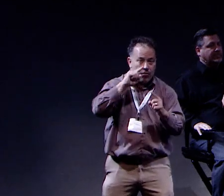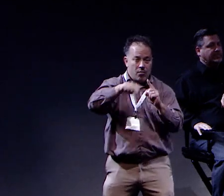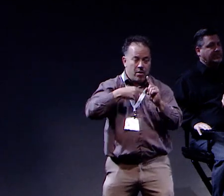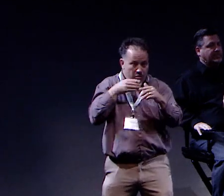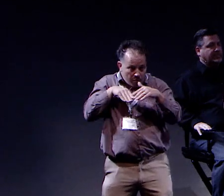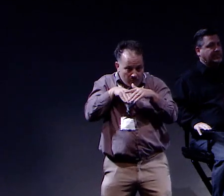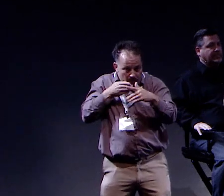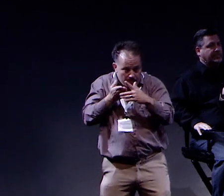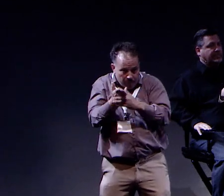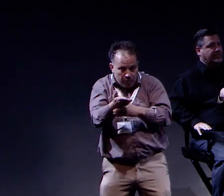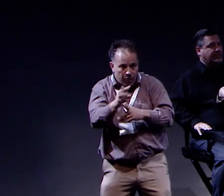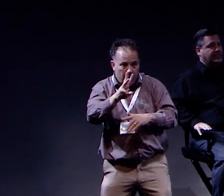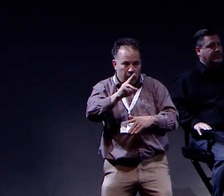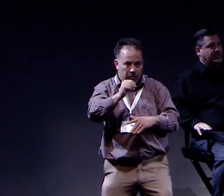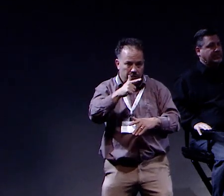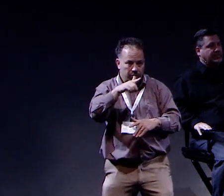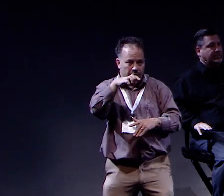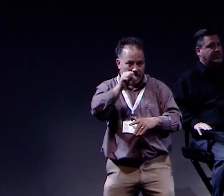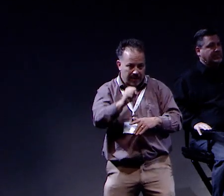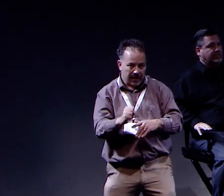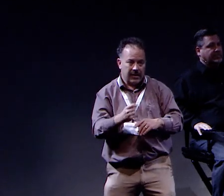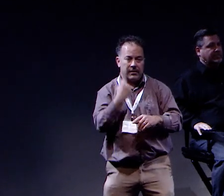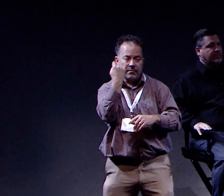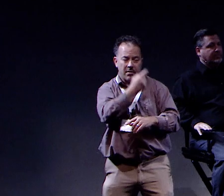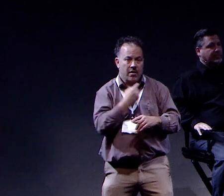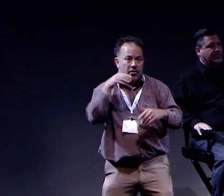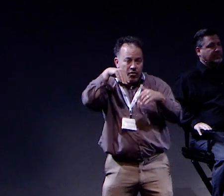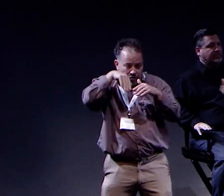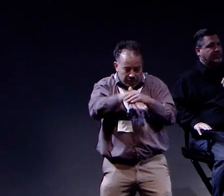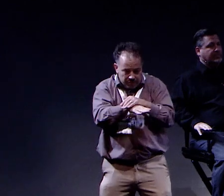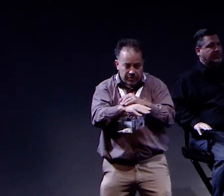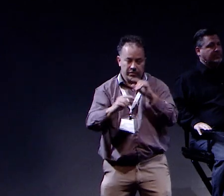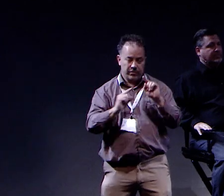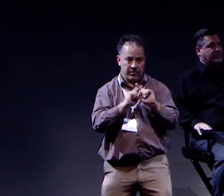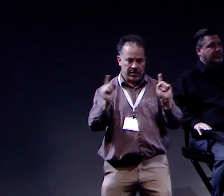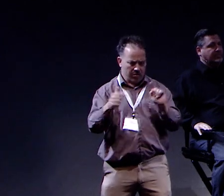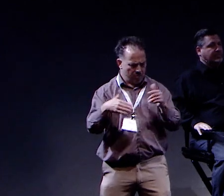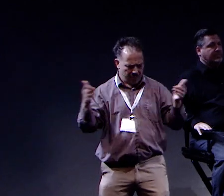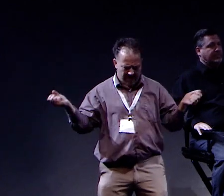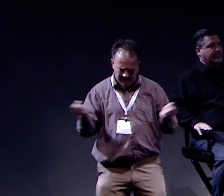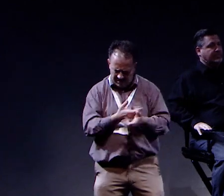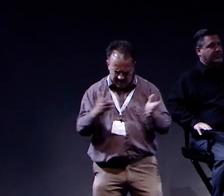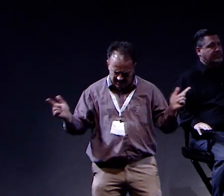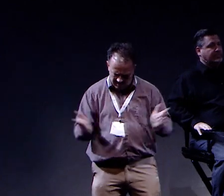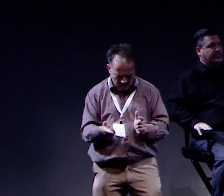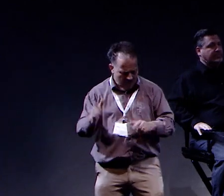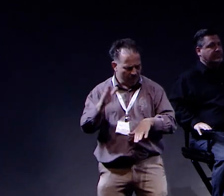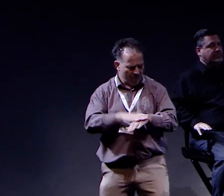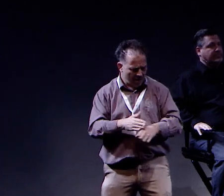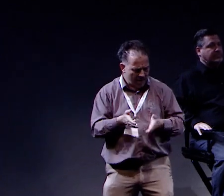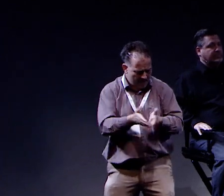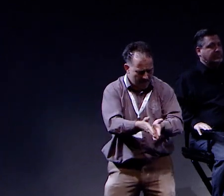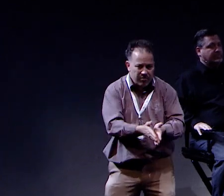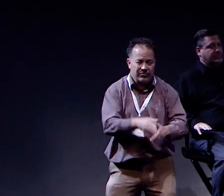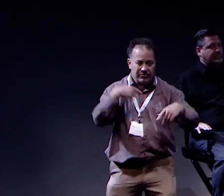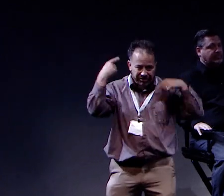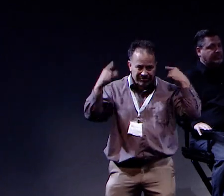mouth, you're in a concentric circle that introduces new rules. Oh, things are small. We're on a boat. It's kind of